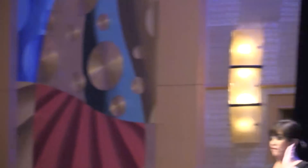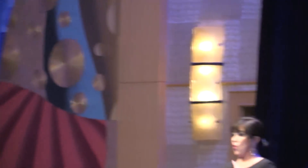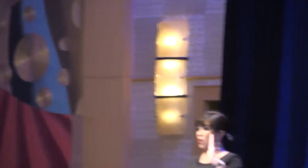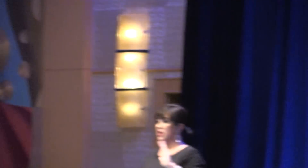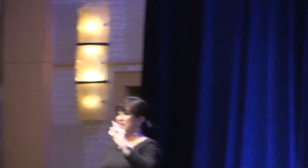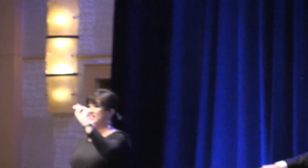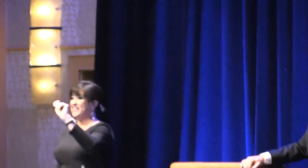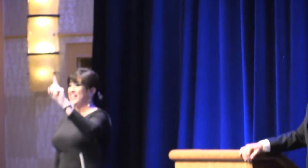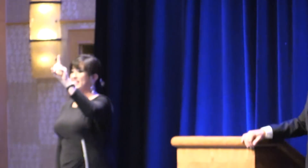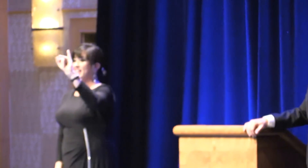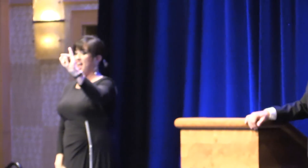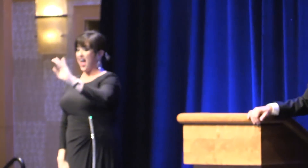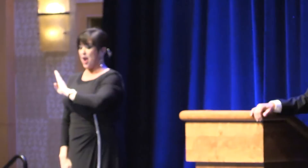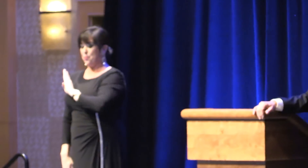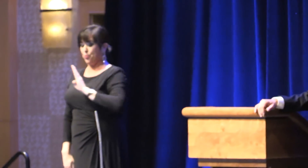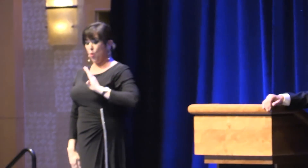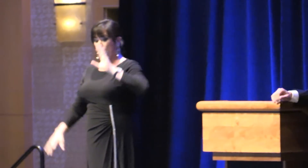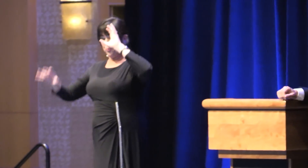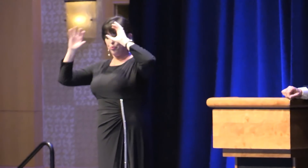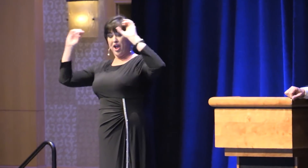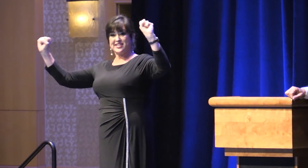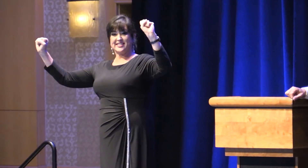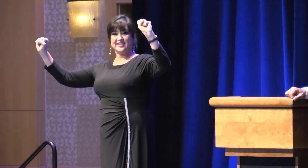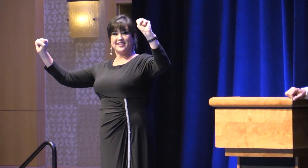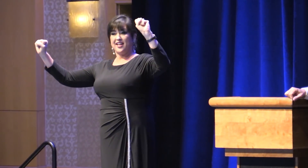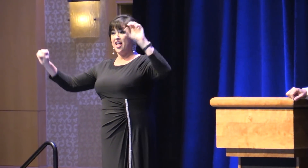Please welcome the former TDI board presidents.